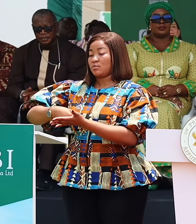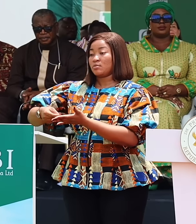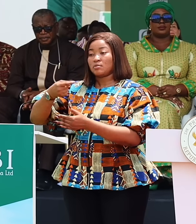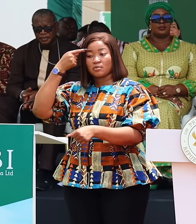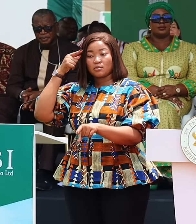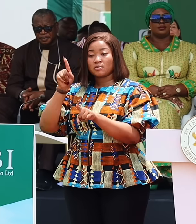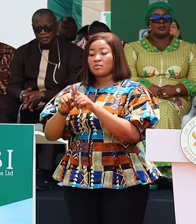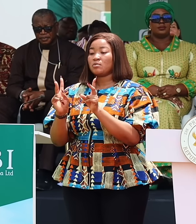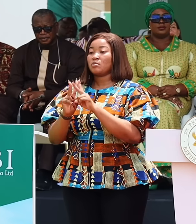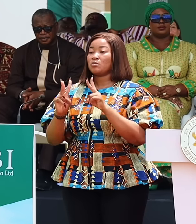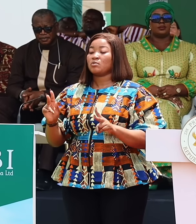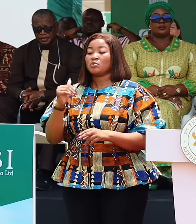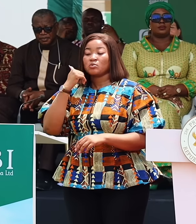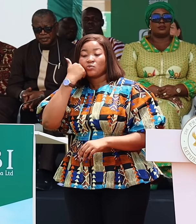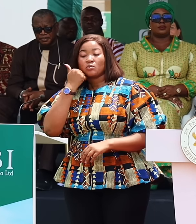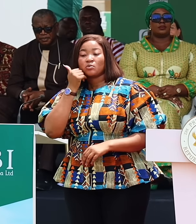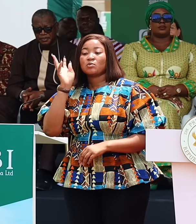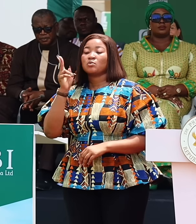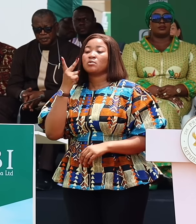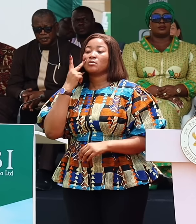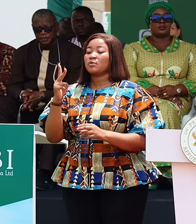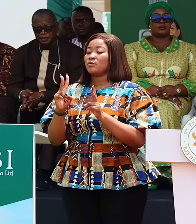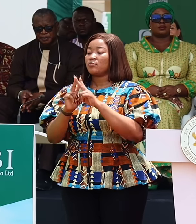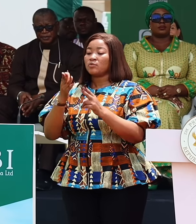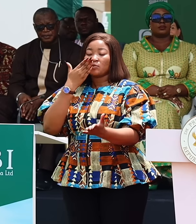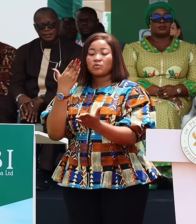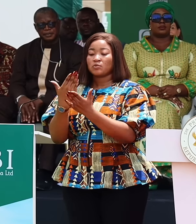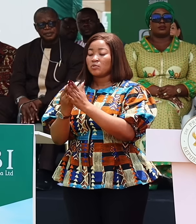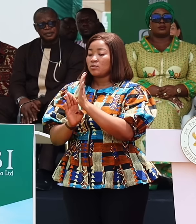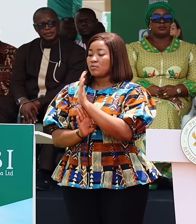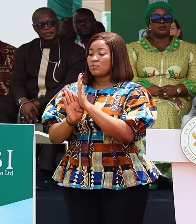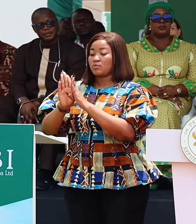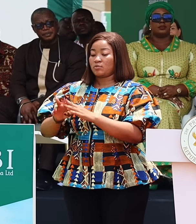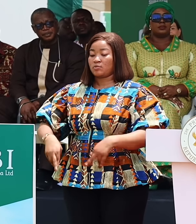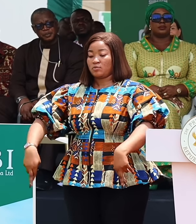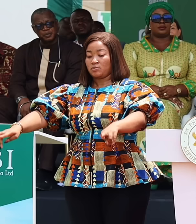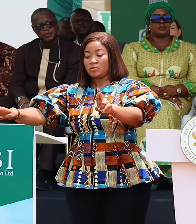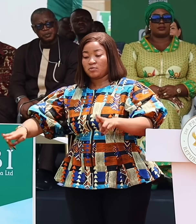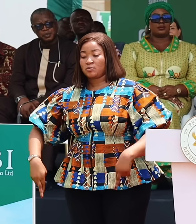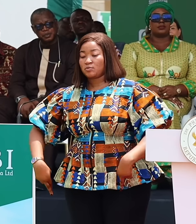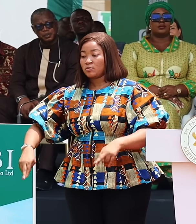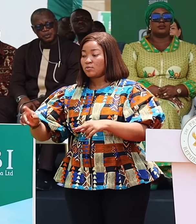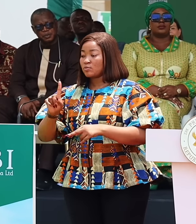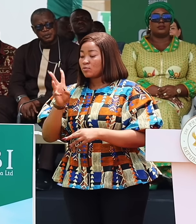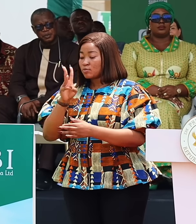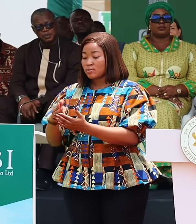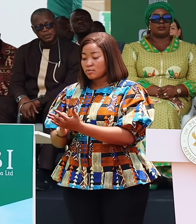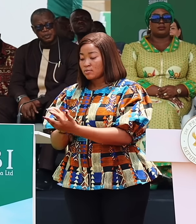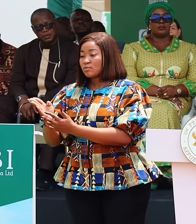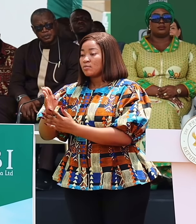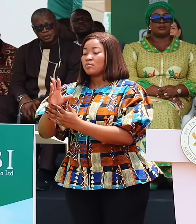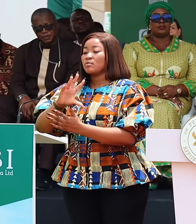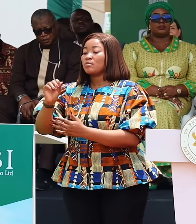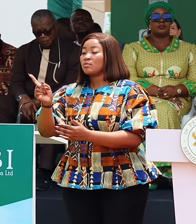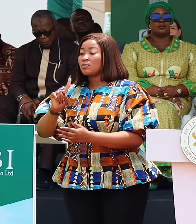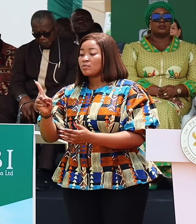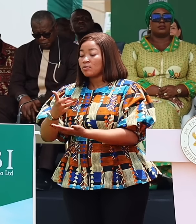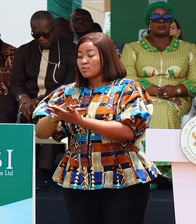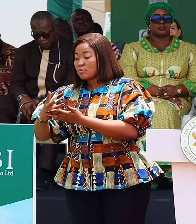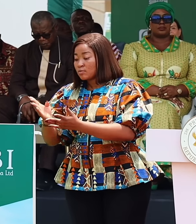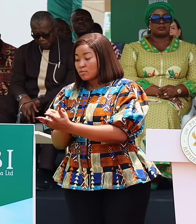MOU. And so soon you're going to see very good improved roads, good drainage system, waste treatment plants,